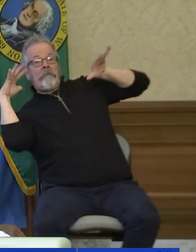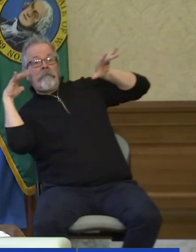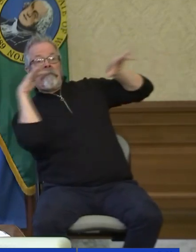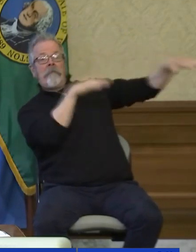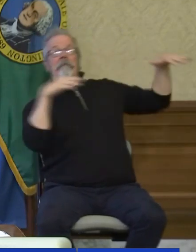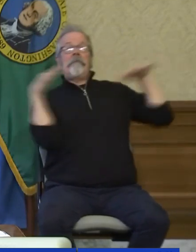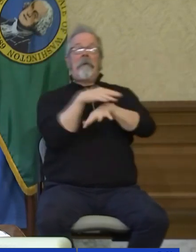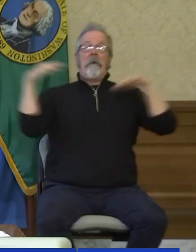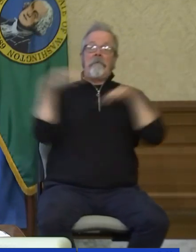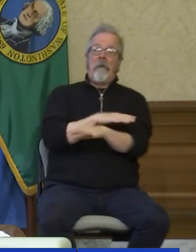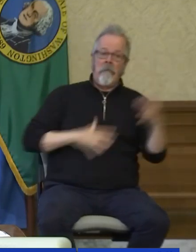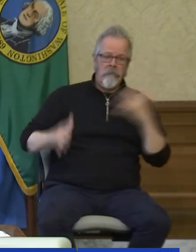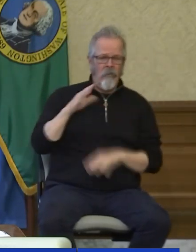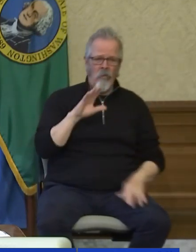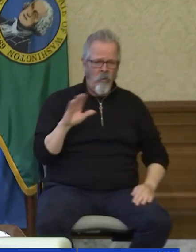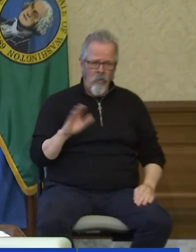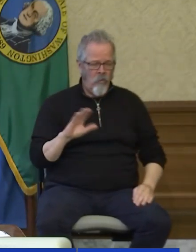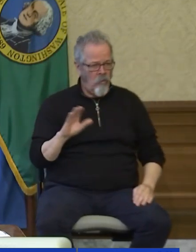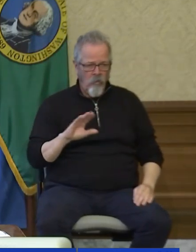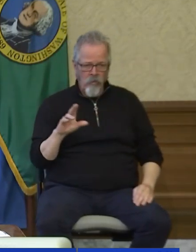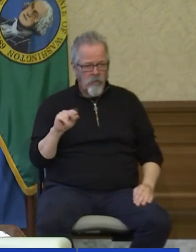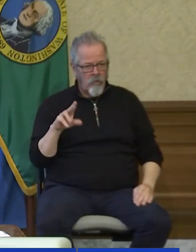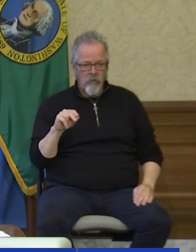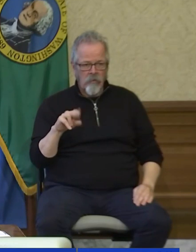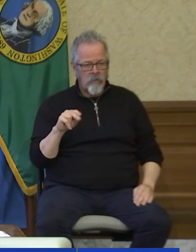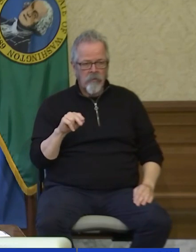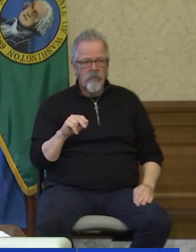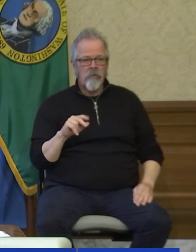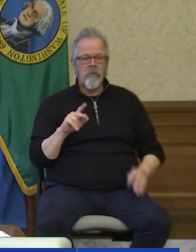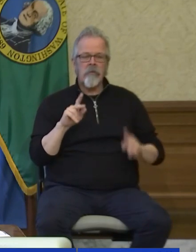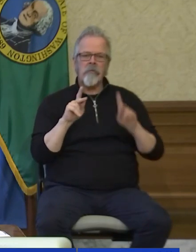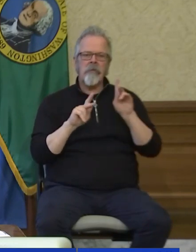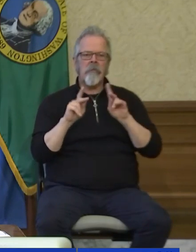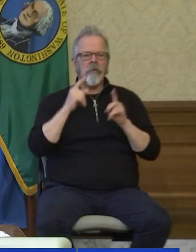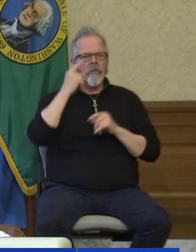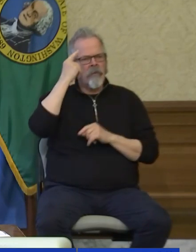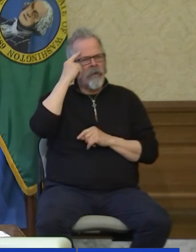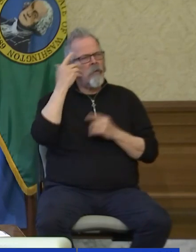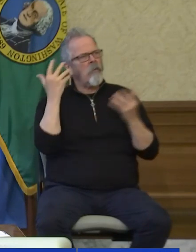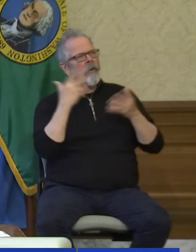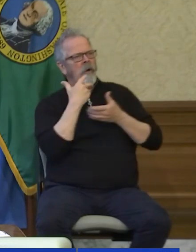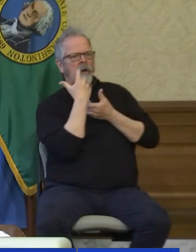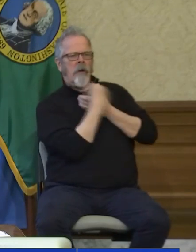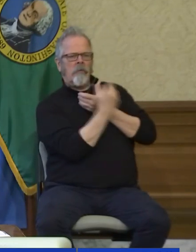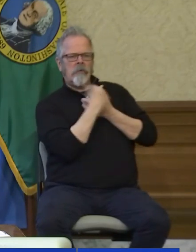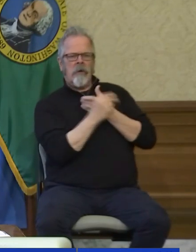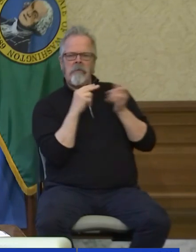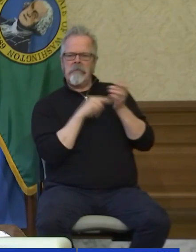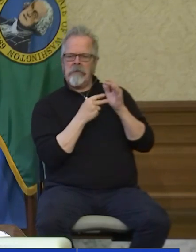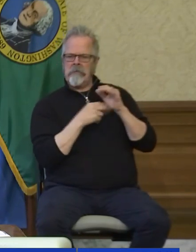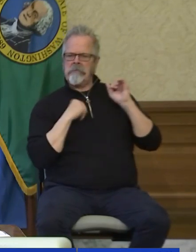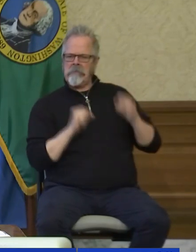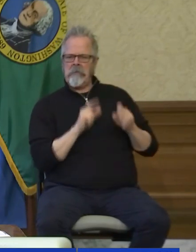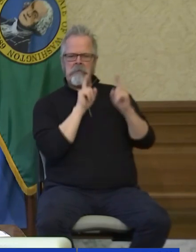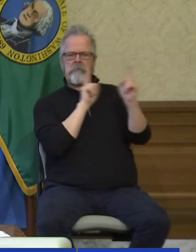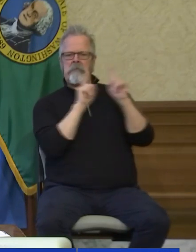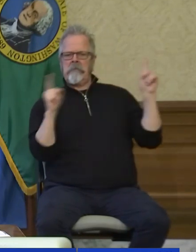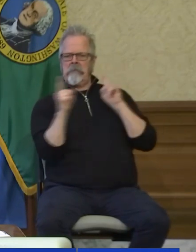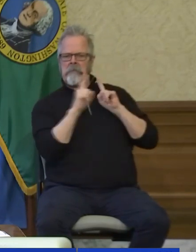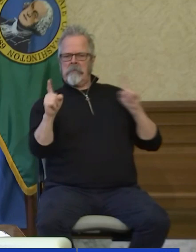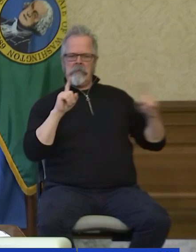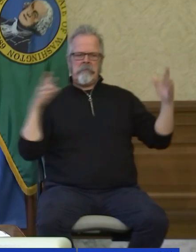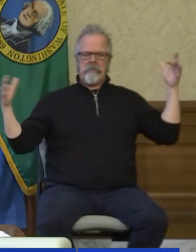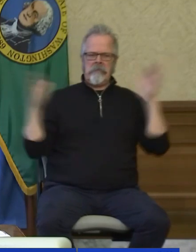just too dangerous. And I just want to say at this outset, we are now moving forward to another phase of